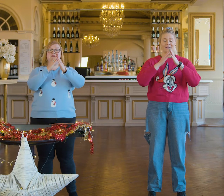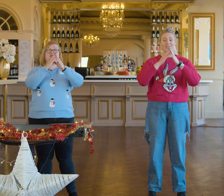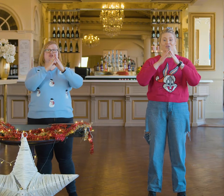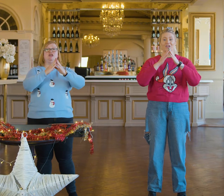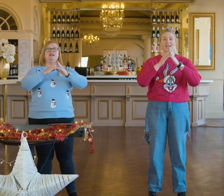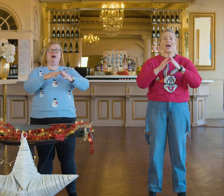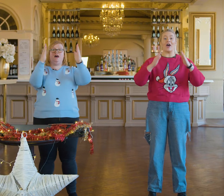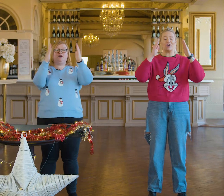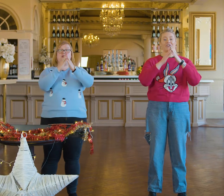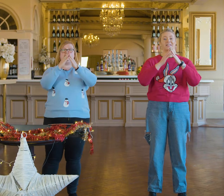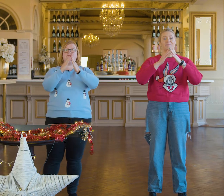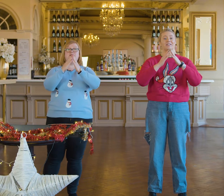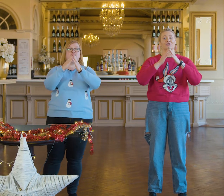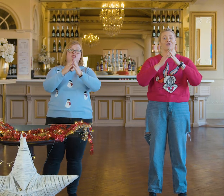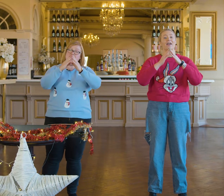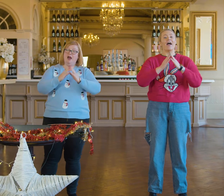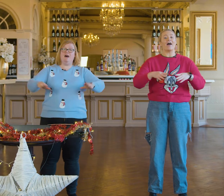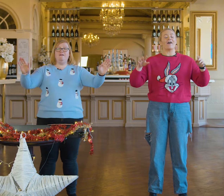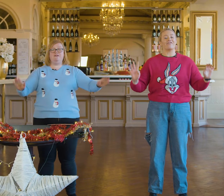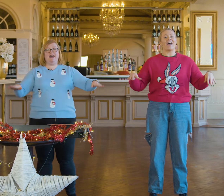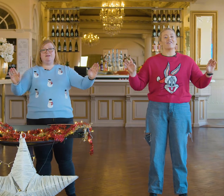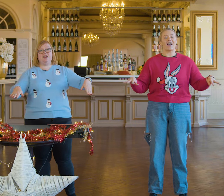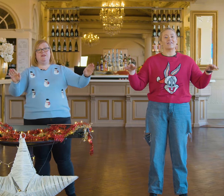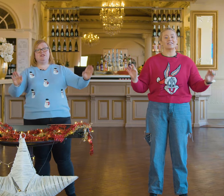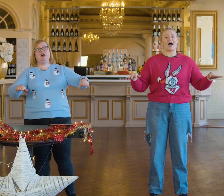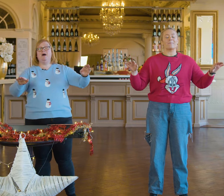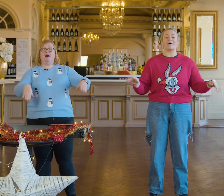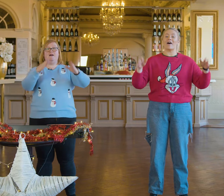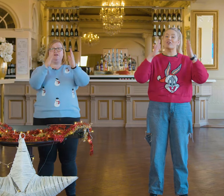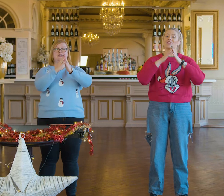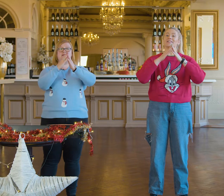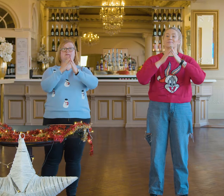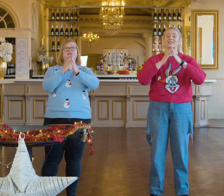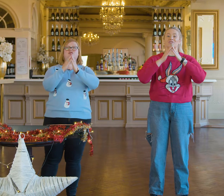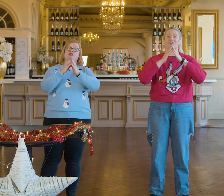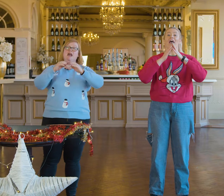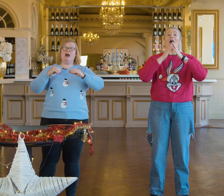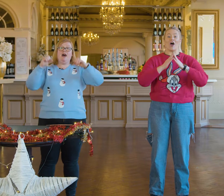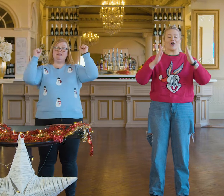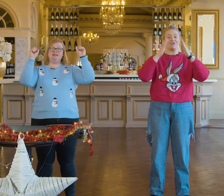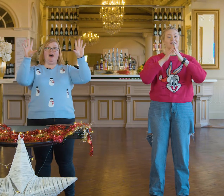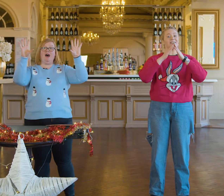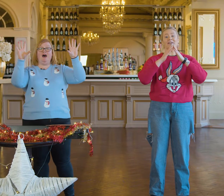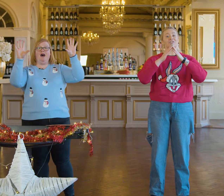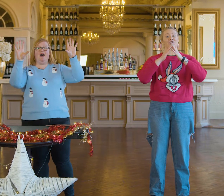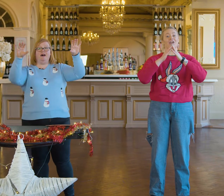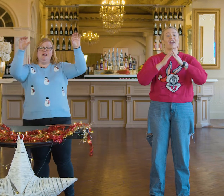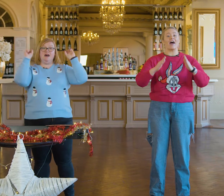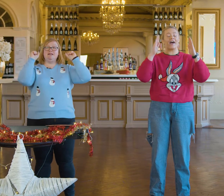Christmas tree, a Christmas tree, a fairy on the top of the Christmas tree. A star, a